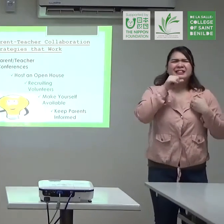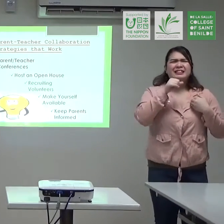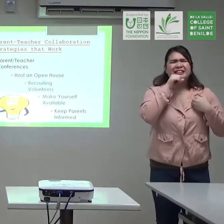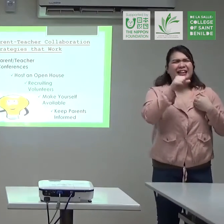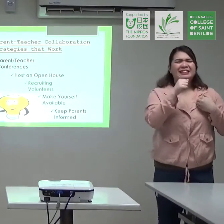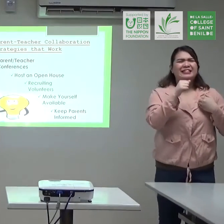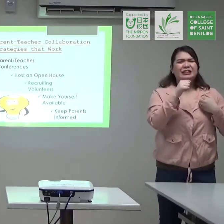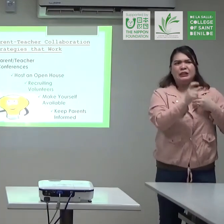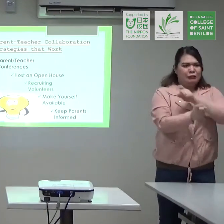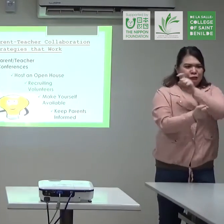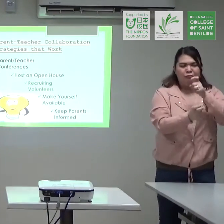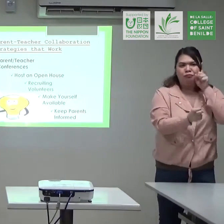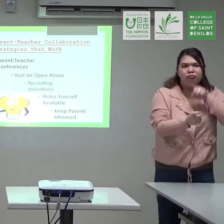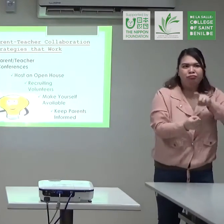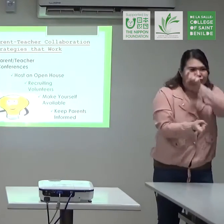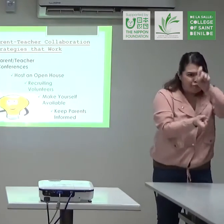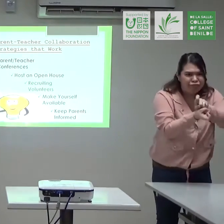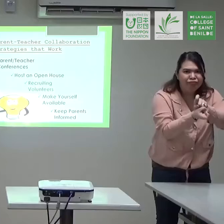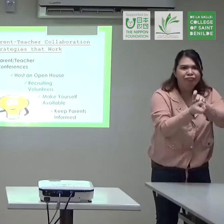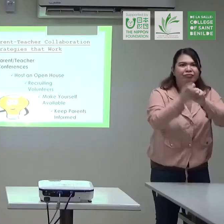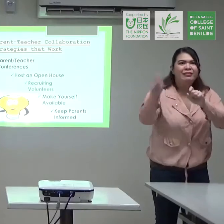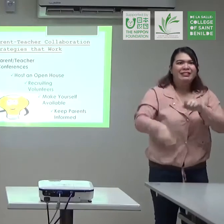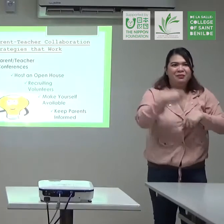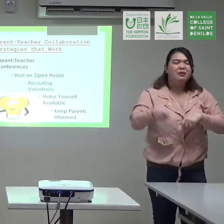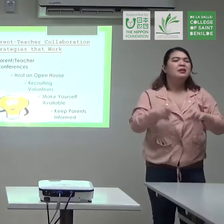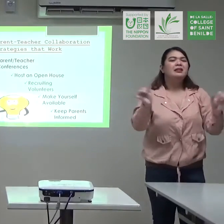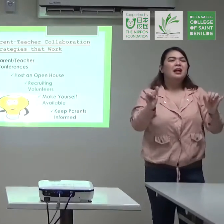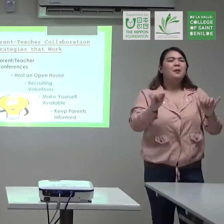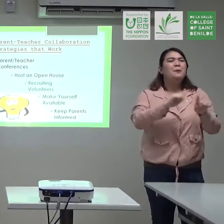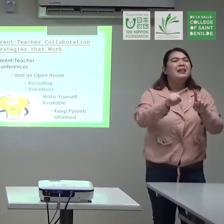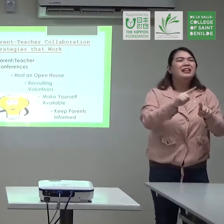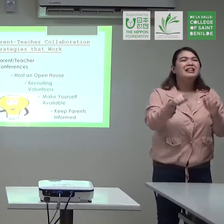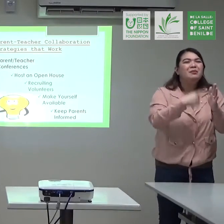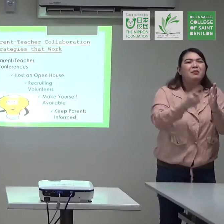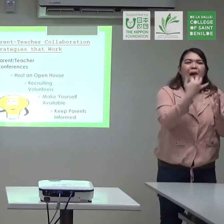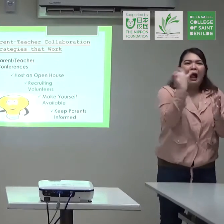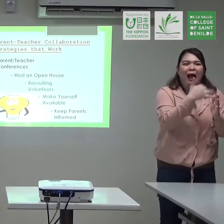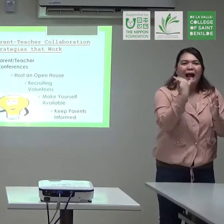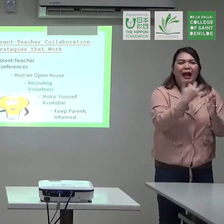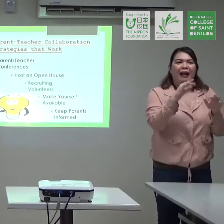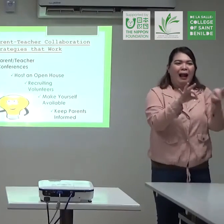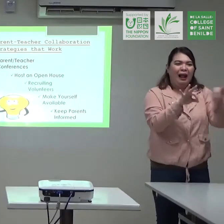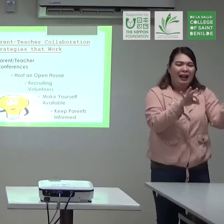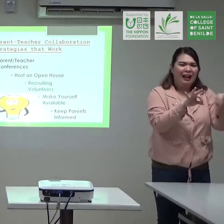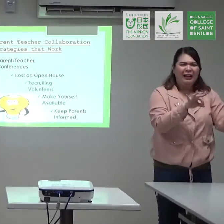corrected, ang kikita pa yung mga grammatical